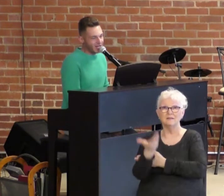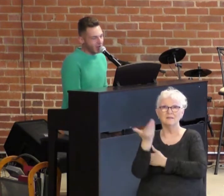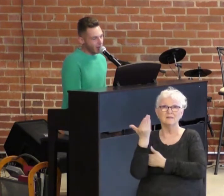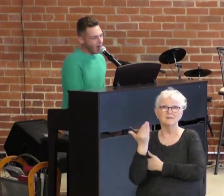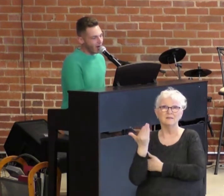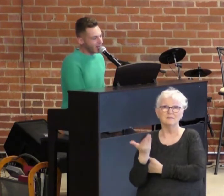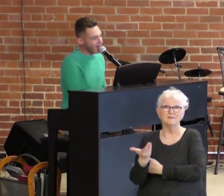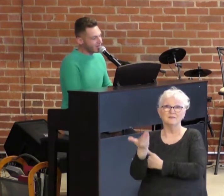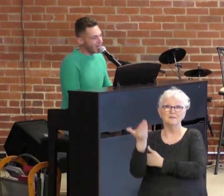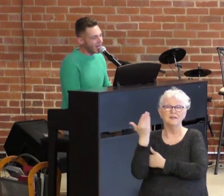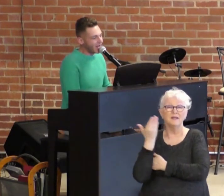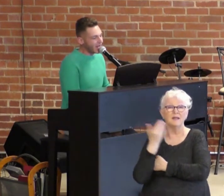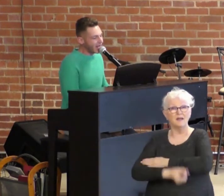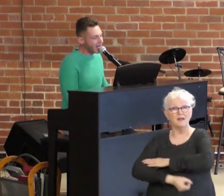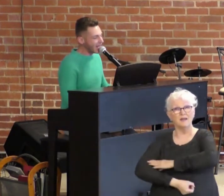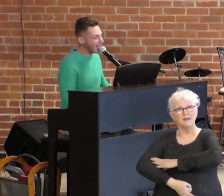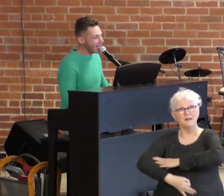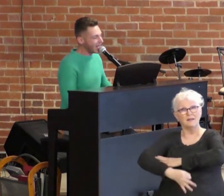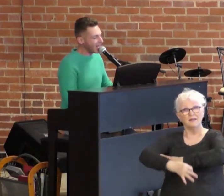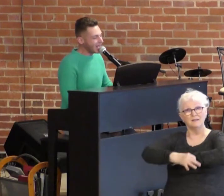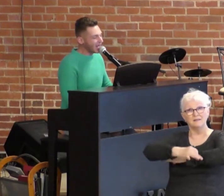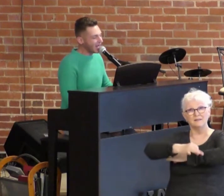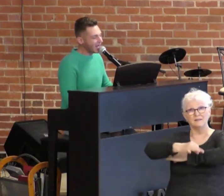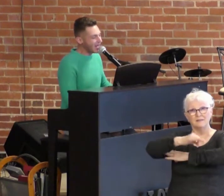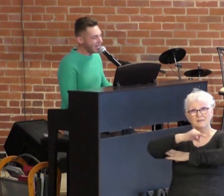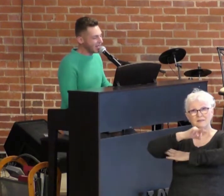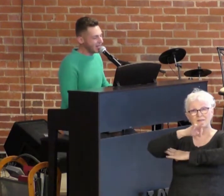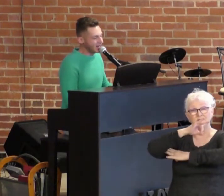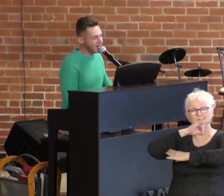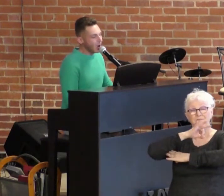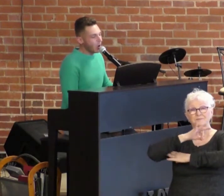we're at the break of day.